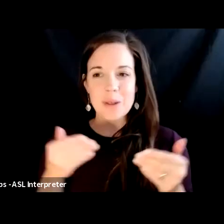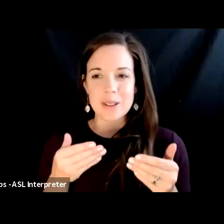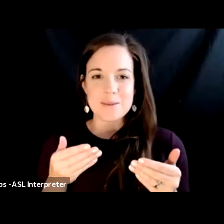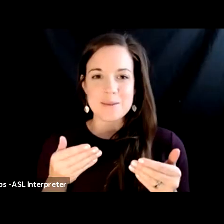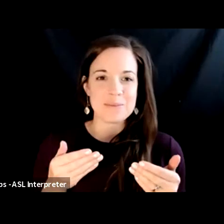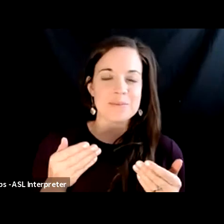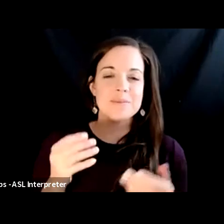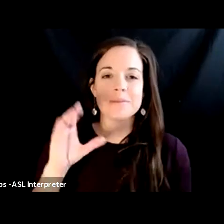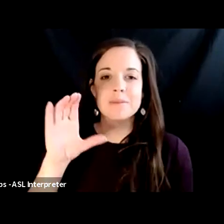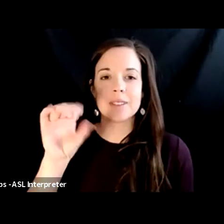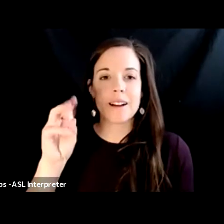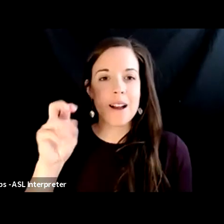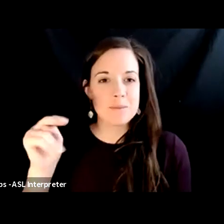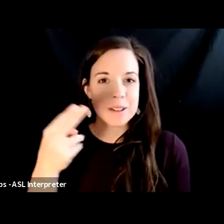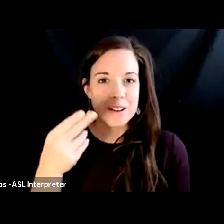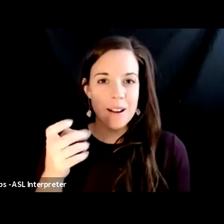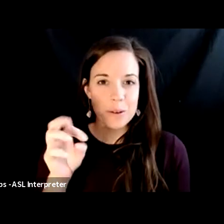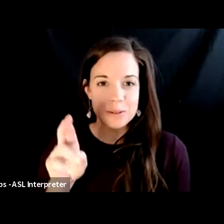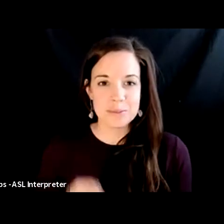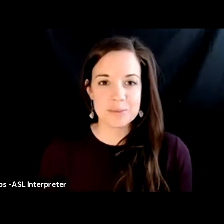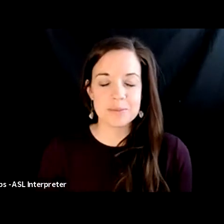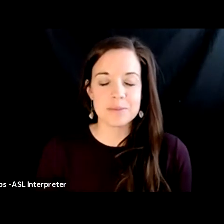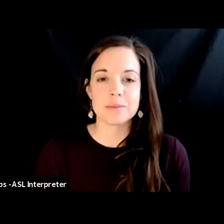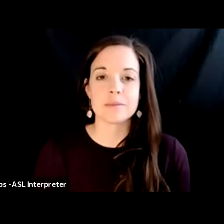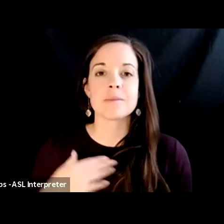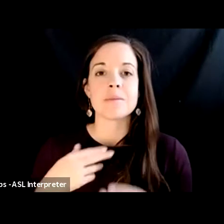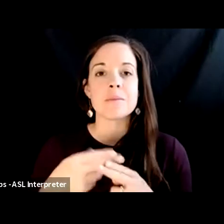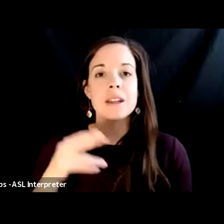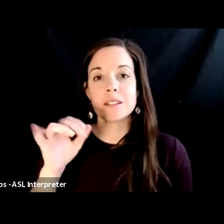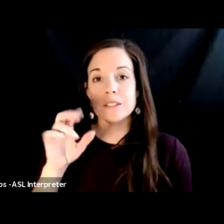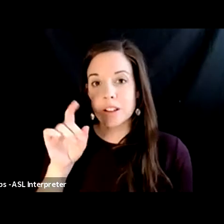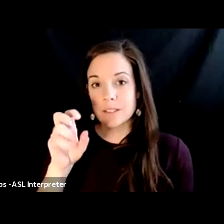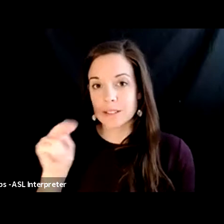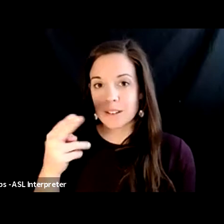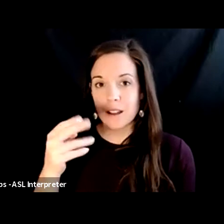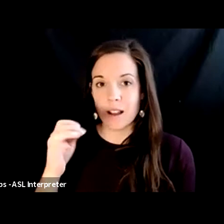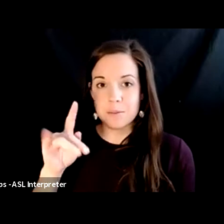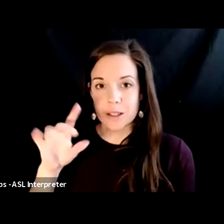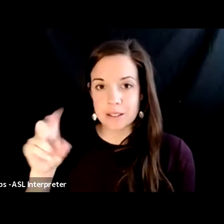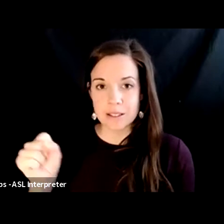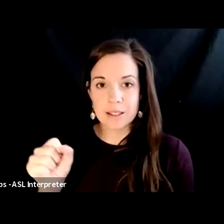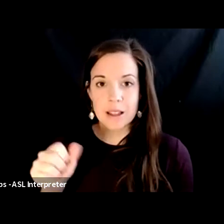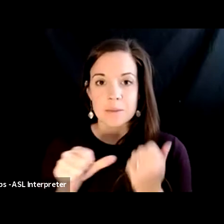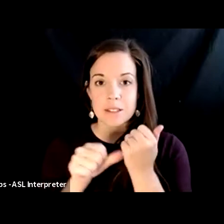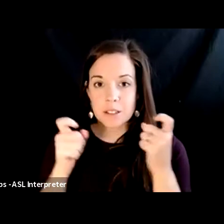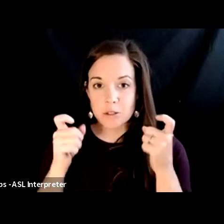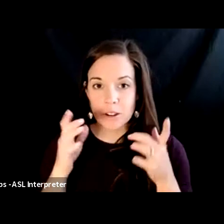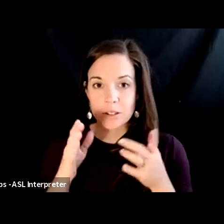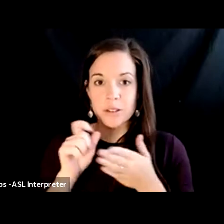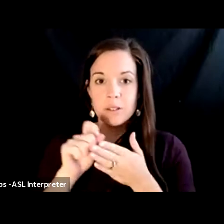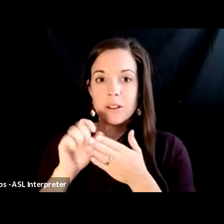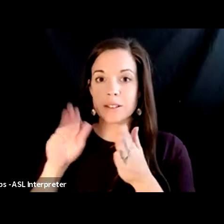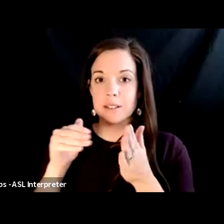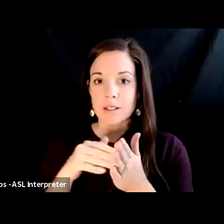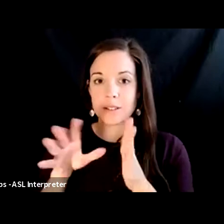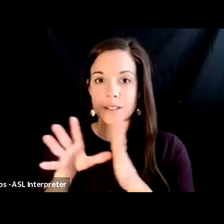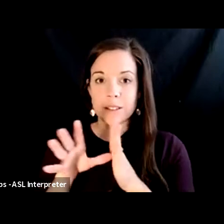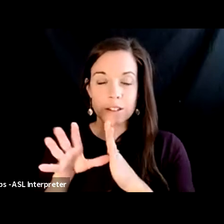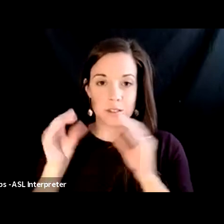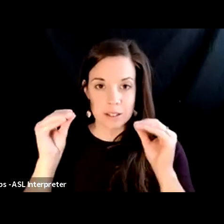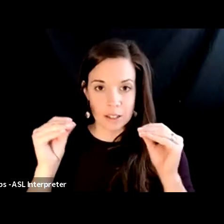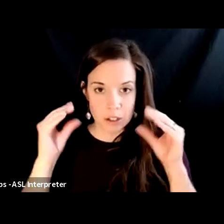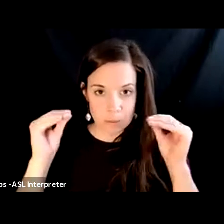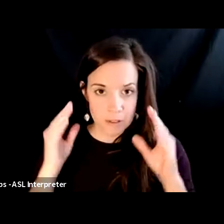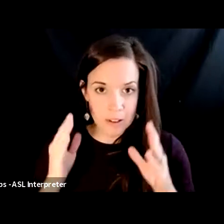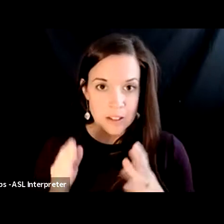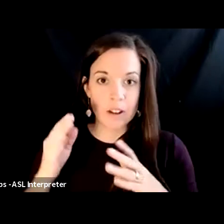to the Common Hour. My name is Justin Hopkins, and I am the Assistant Director of the Writing Center, Senior Teaching Professor of English, and Chair